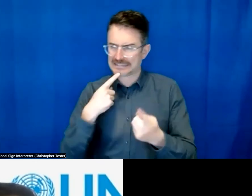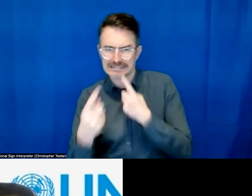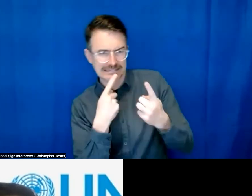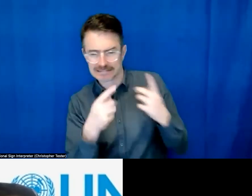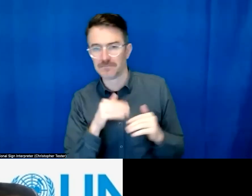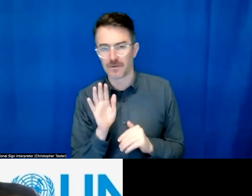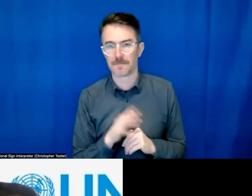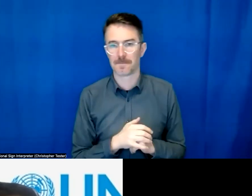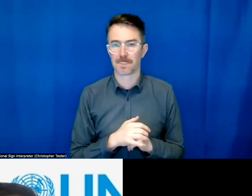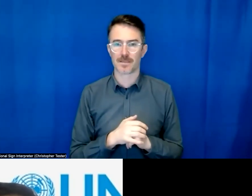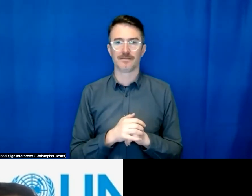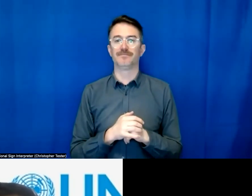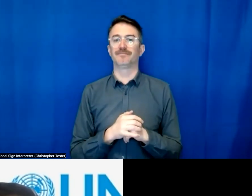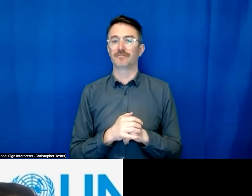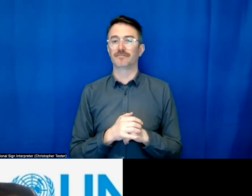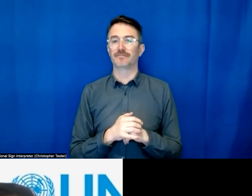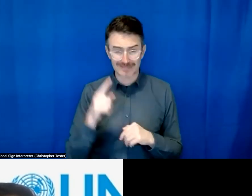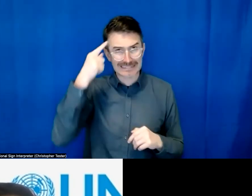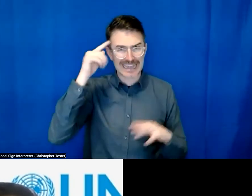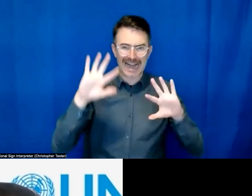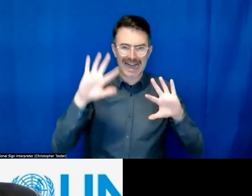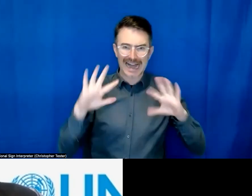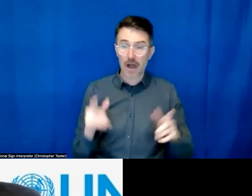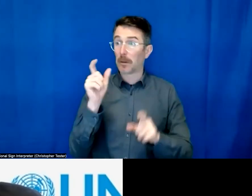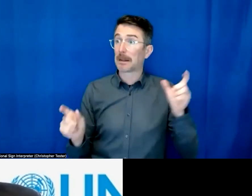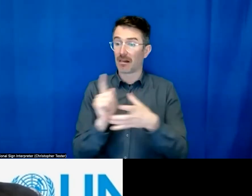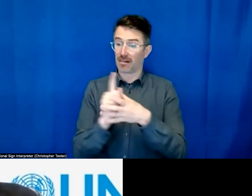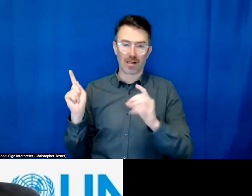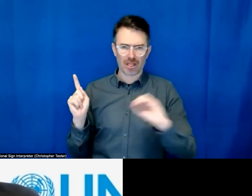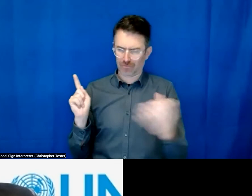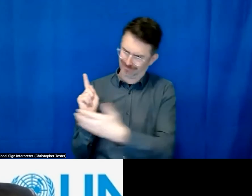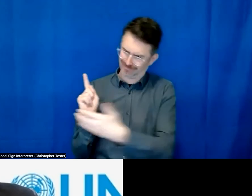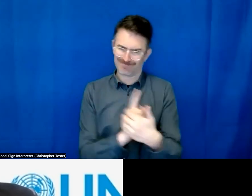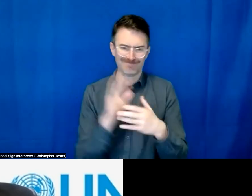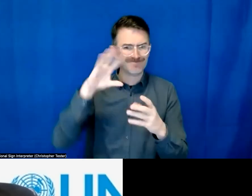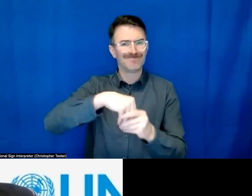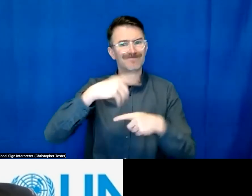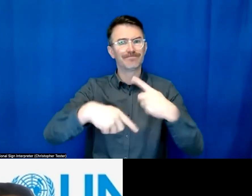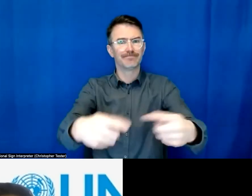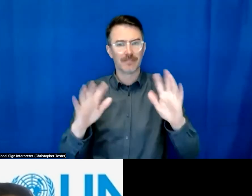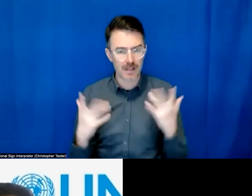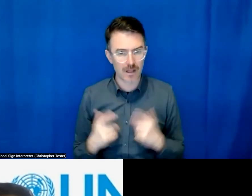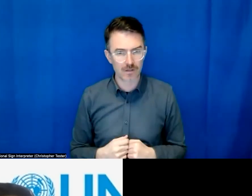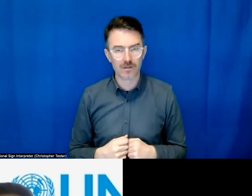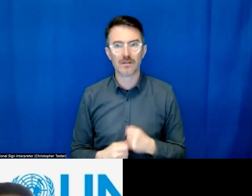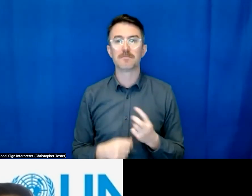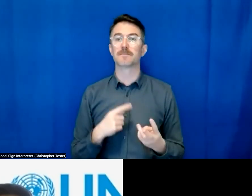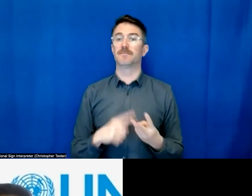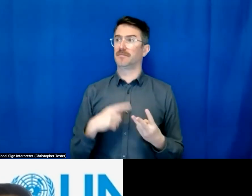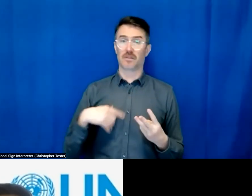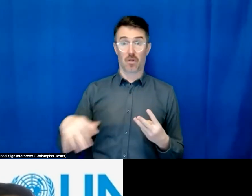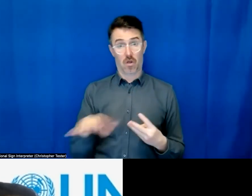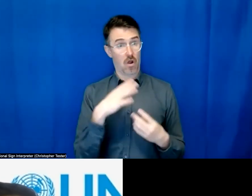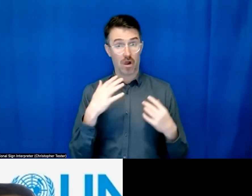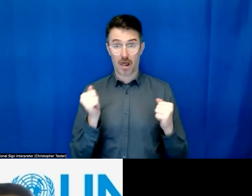the lack of consistency across member states, across UN agencies in shaping leaving no